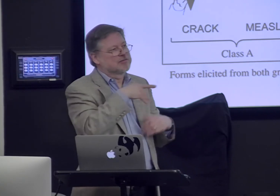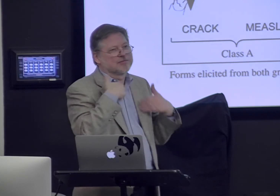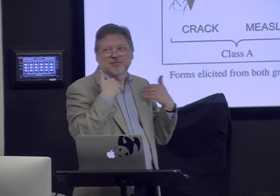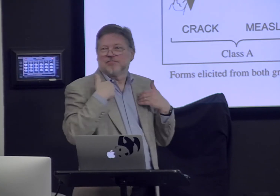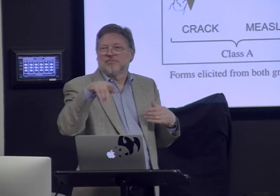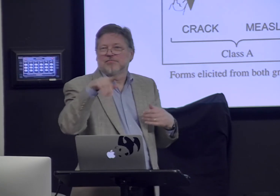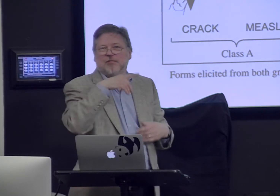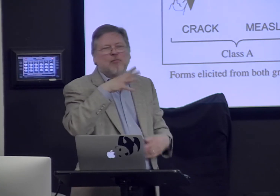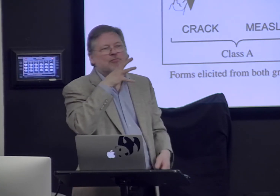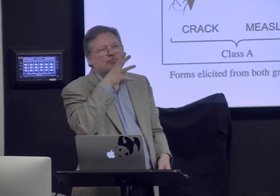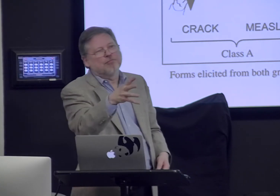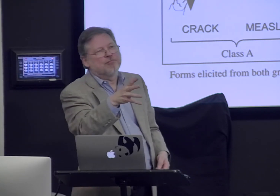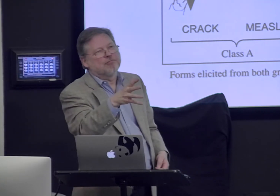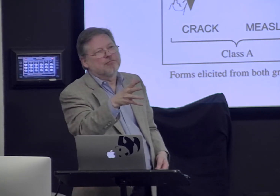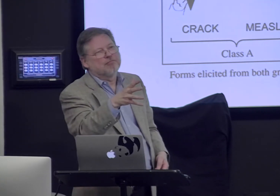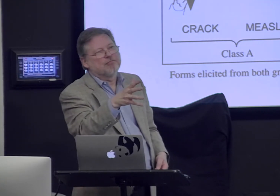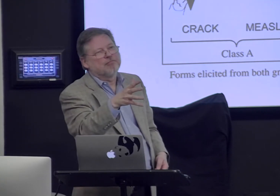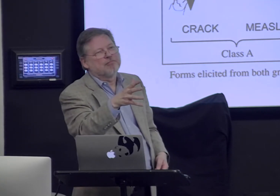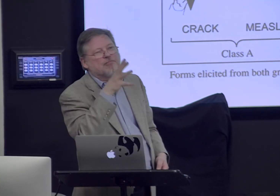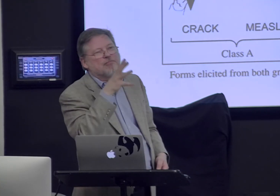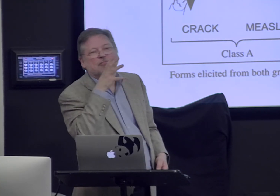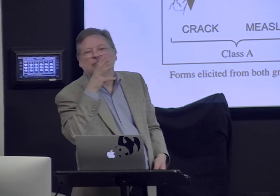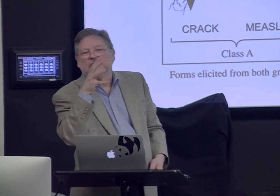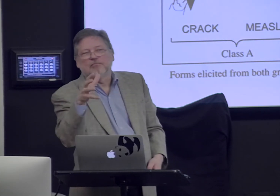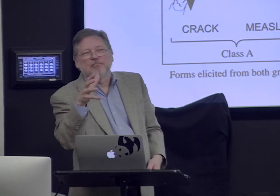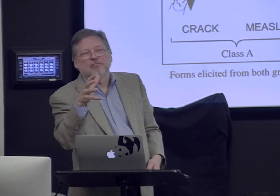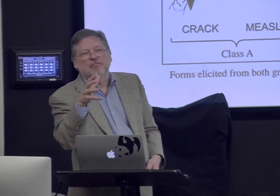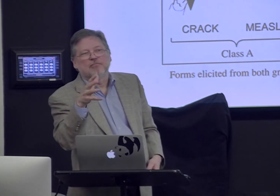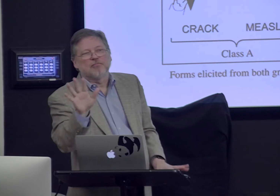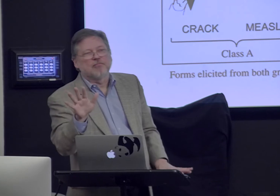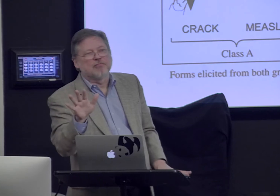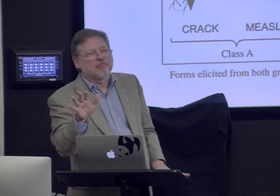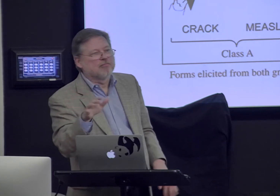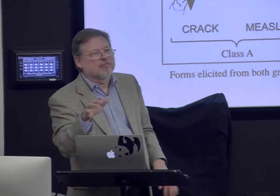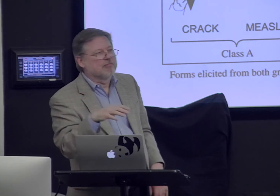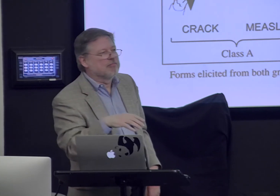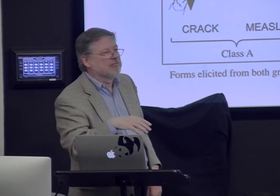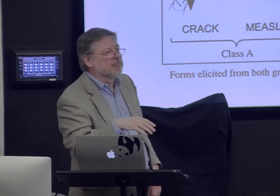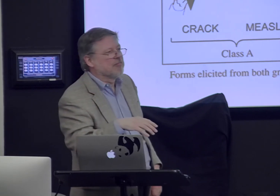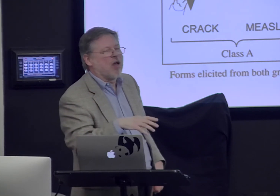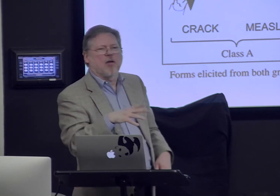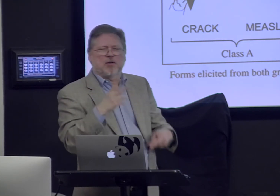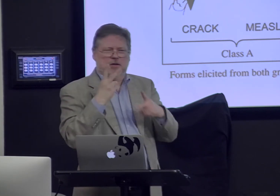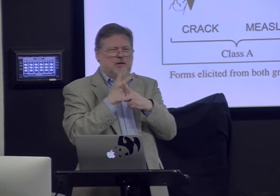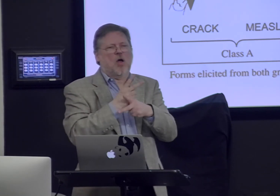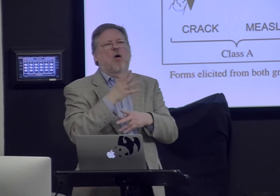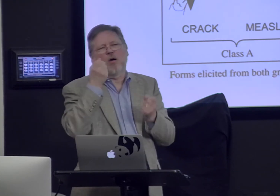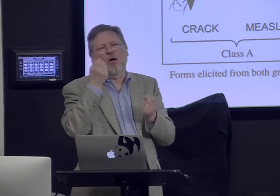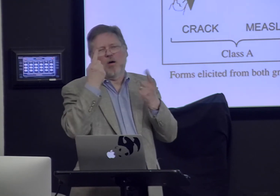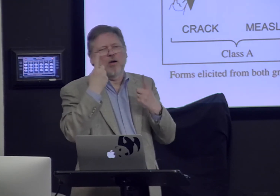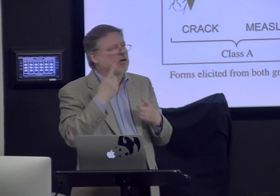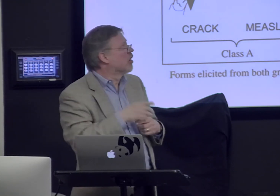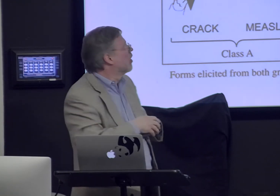What we see more commonly among younger adults is this sign with the same location but a different internal